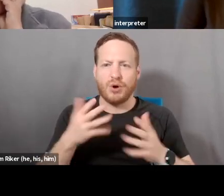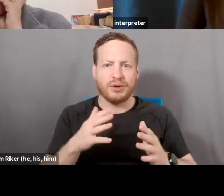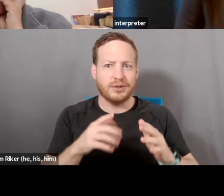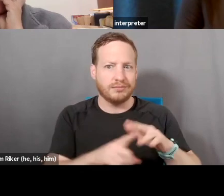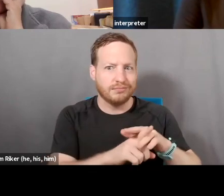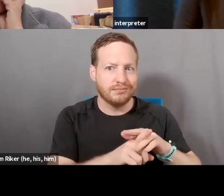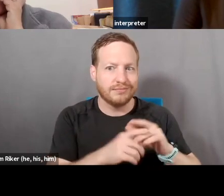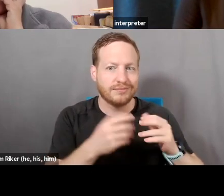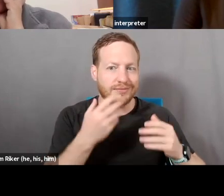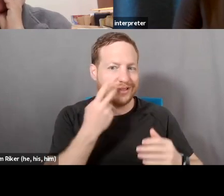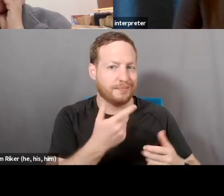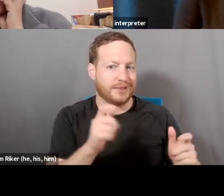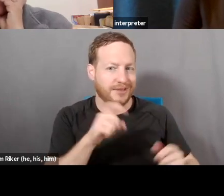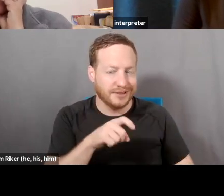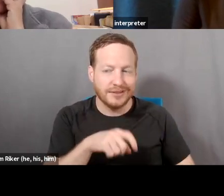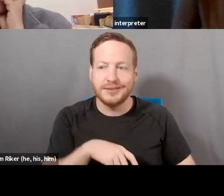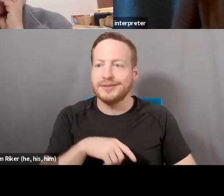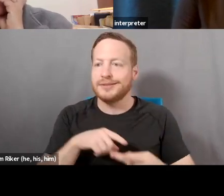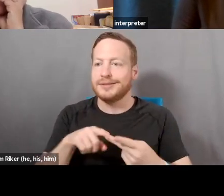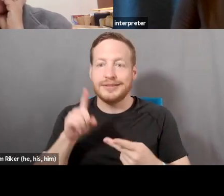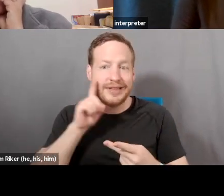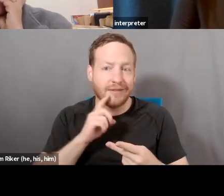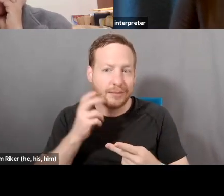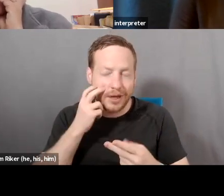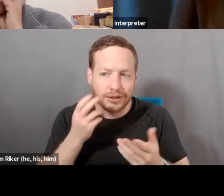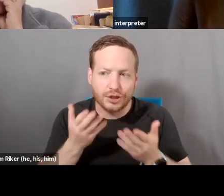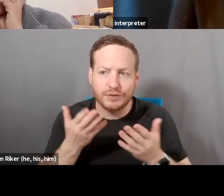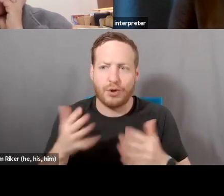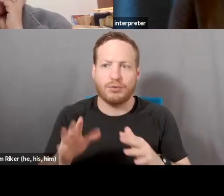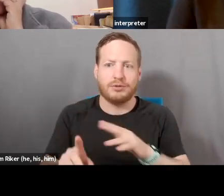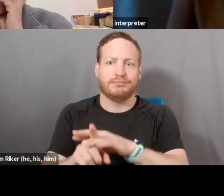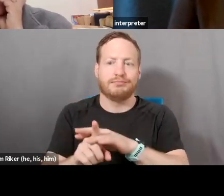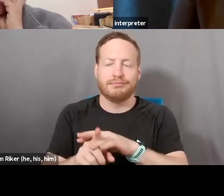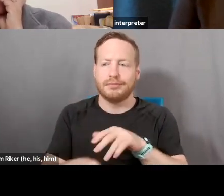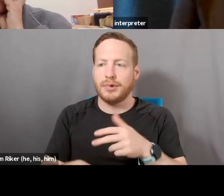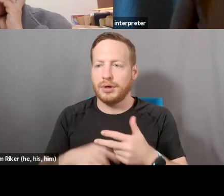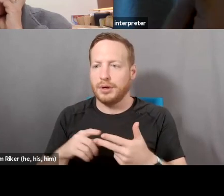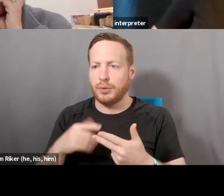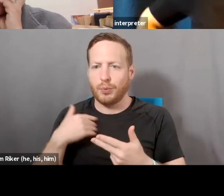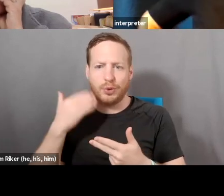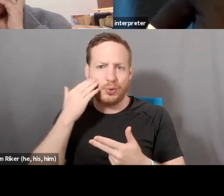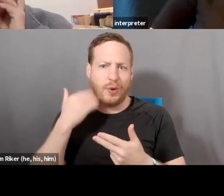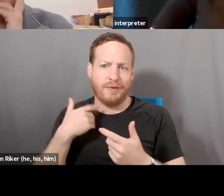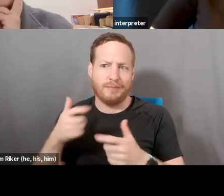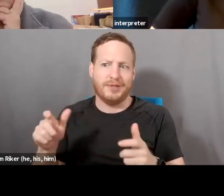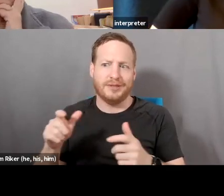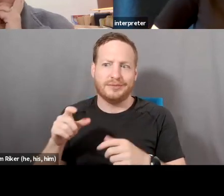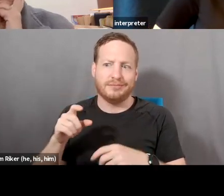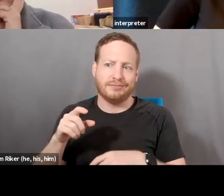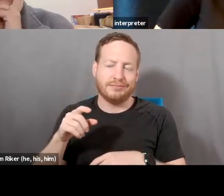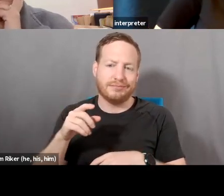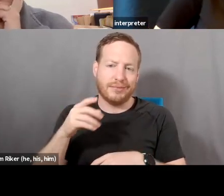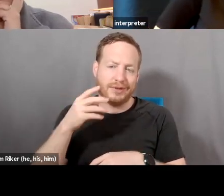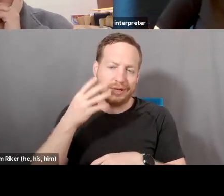health professionals. And so they have already started and recognized that there's a big need. We also need services for deaf